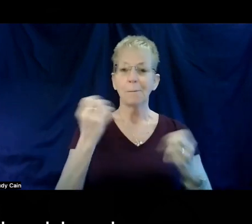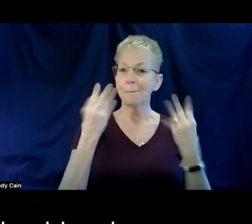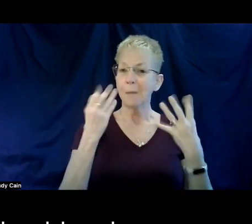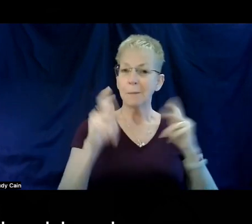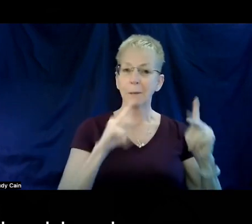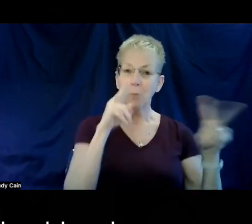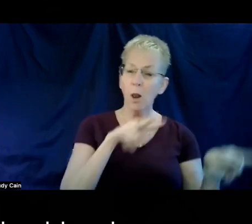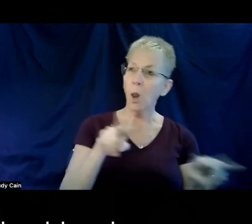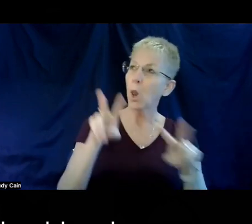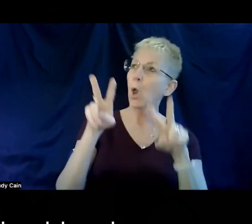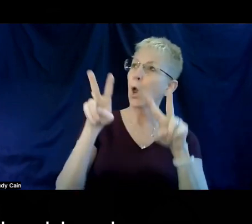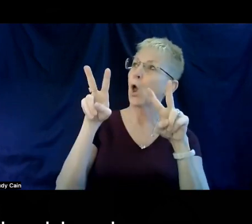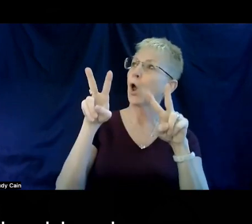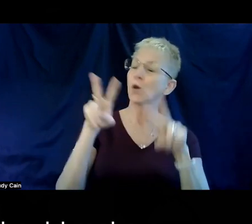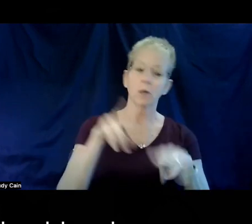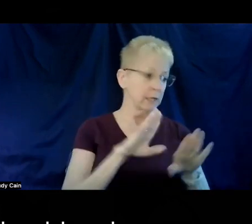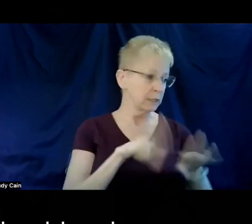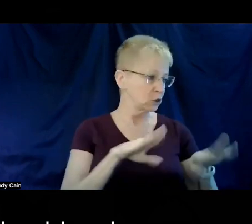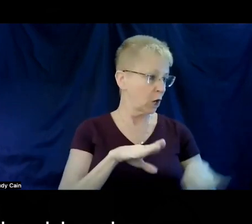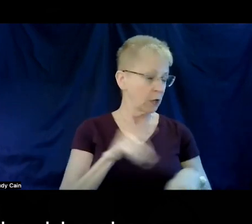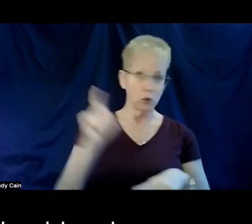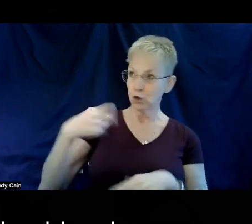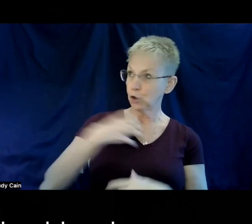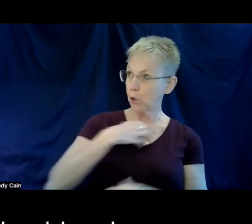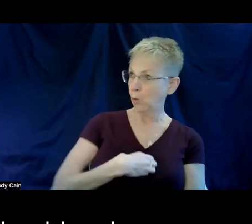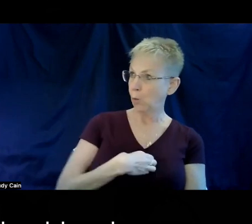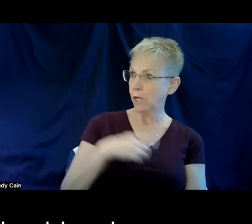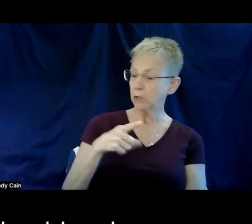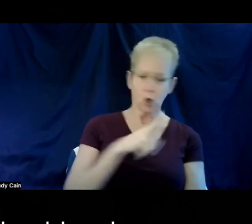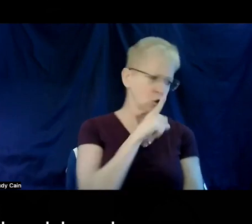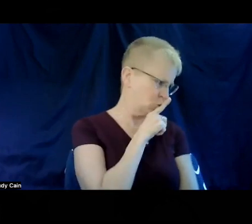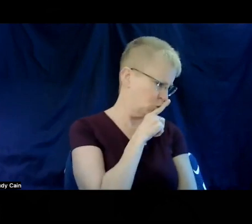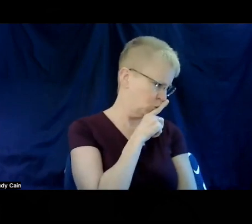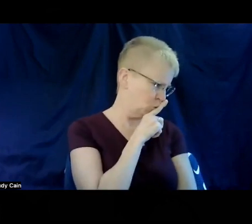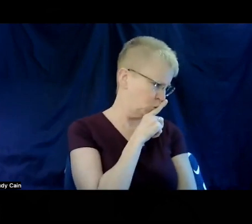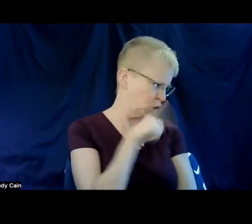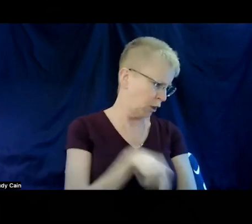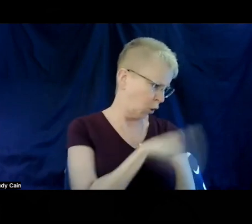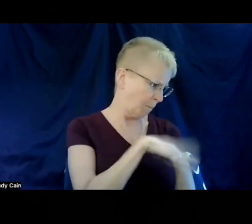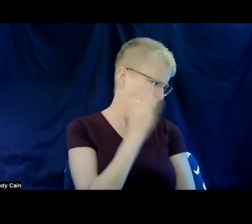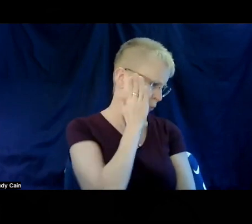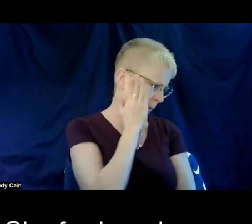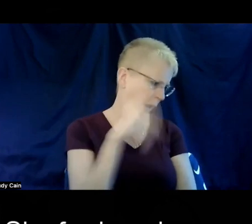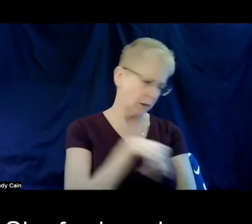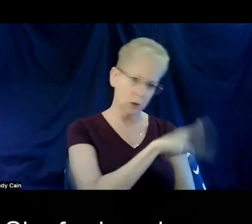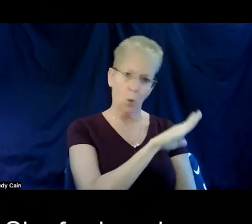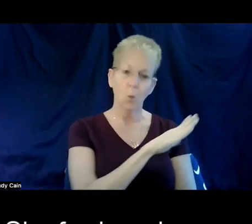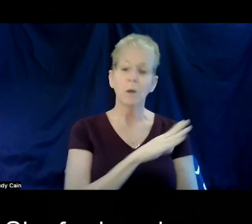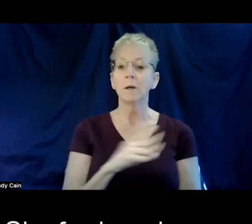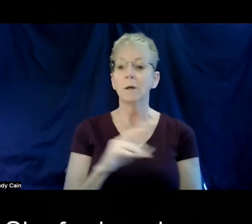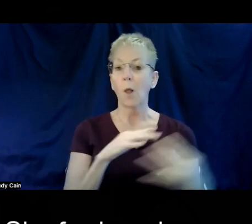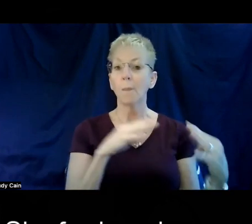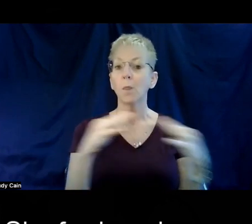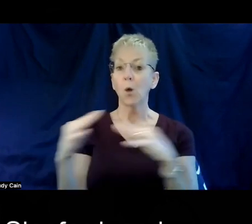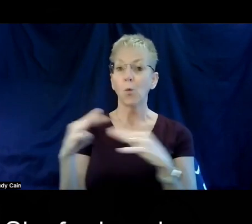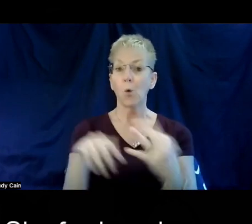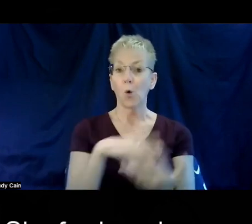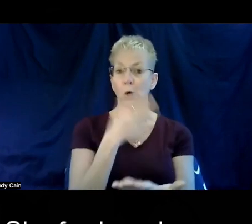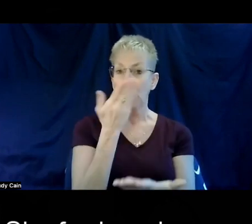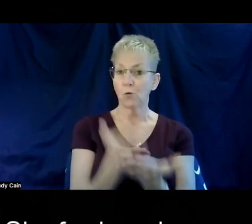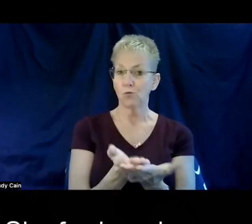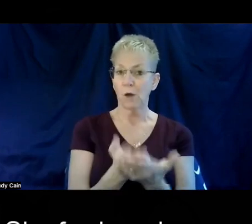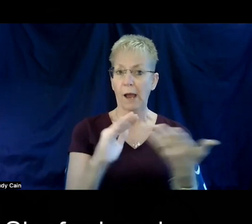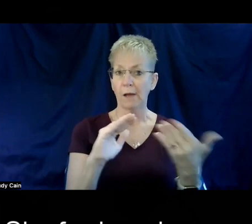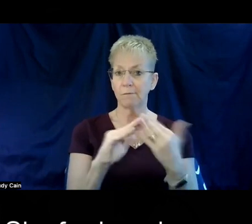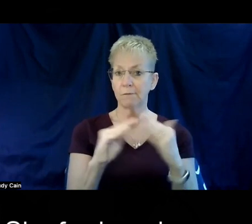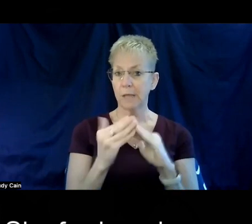A child asked if she should make a wish, but was shushed and told to get back to bed. The war had come to Sleaford, and